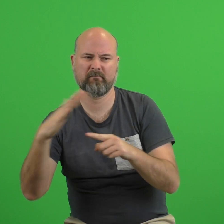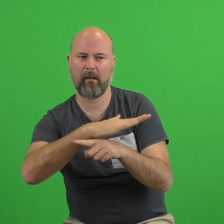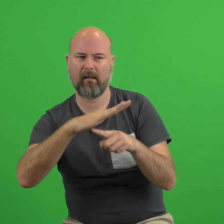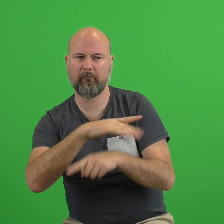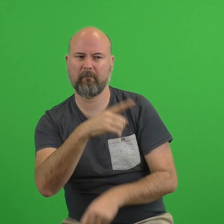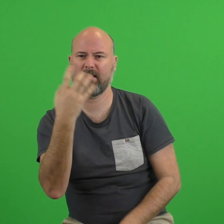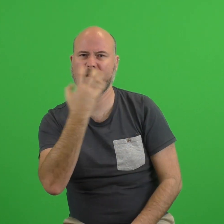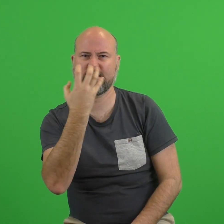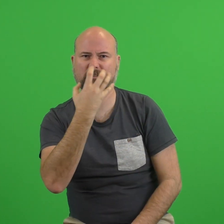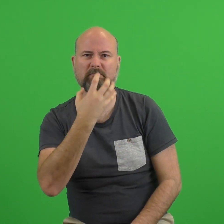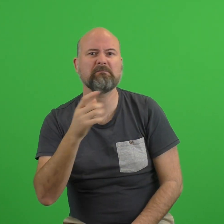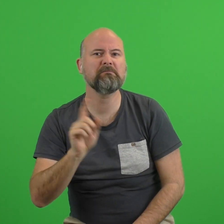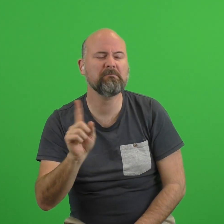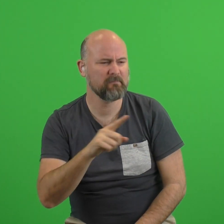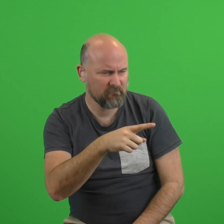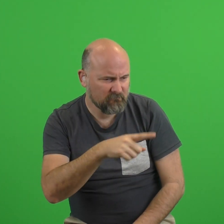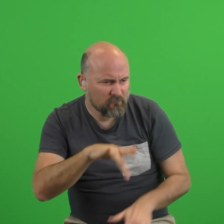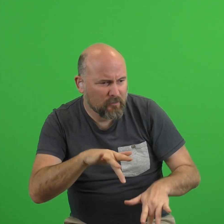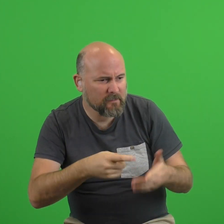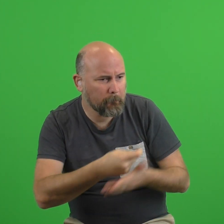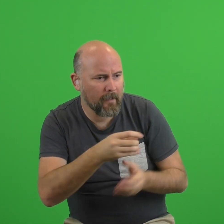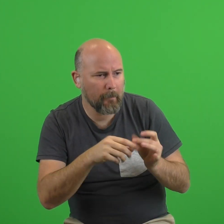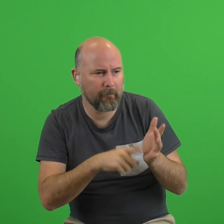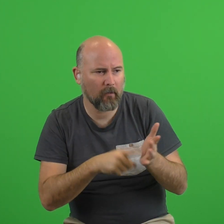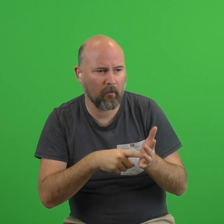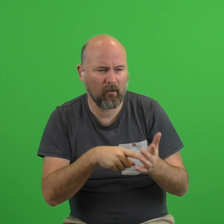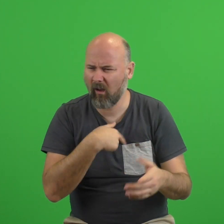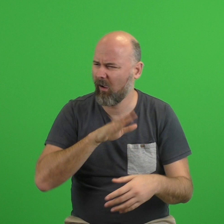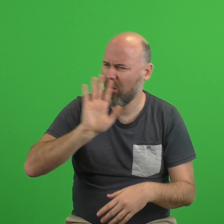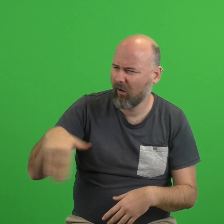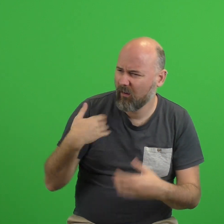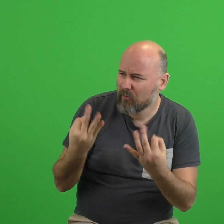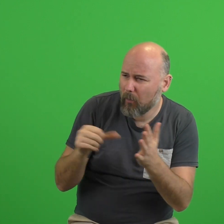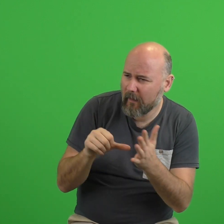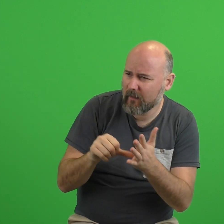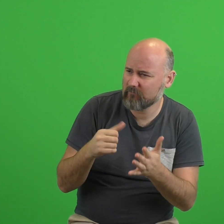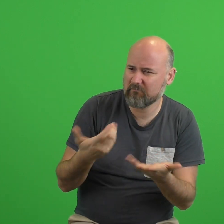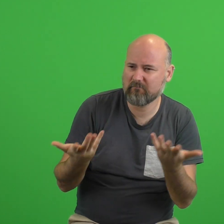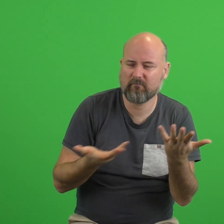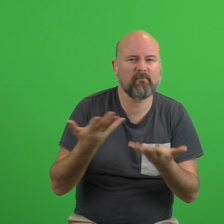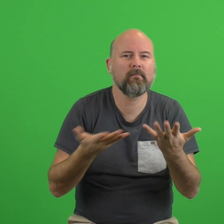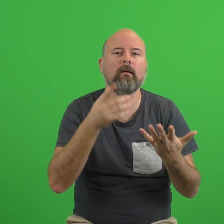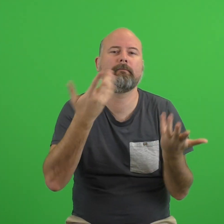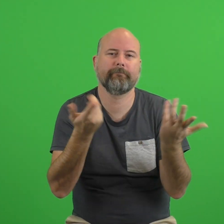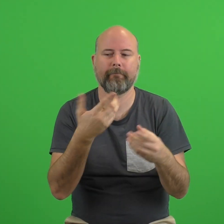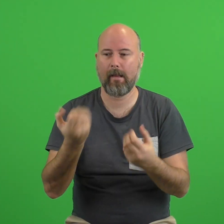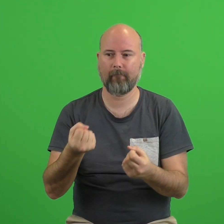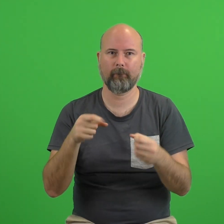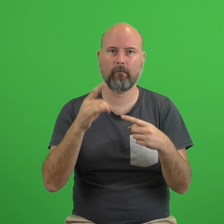I might say Ben blamed Eddie and show it this way because he hadn't paid the bills yet, and the conversation would unfold like this, using